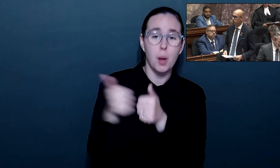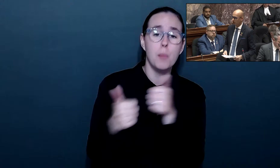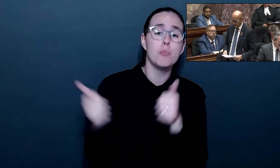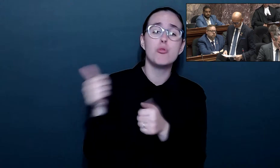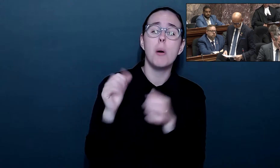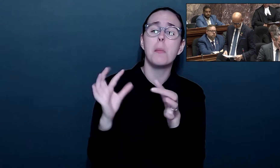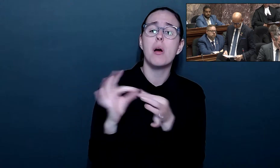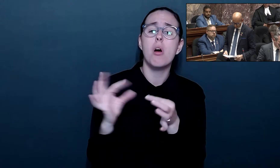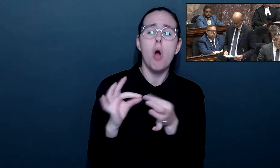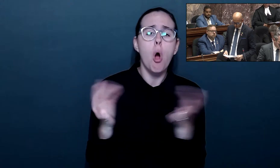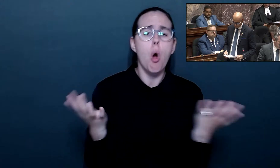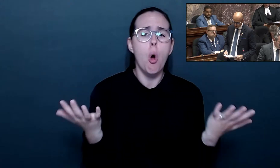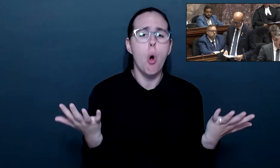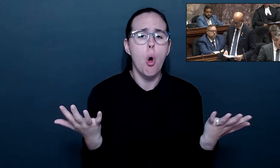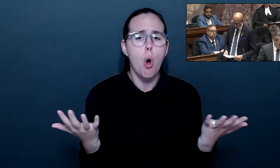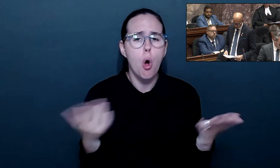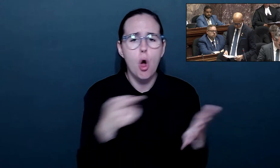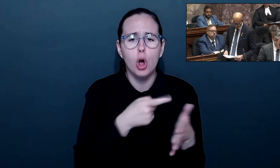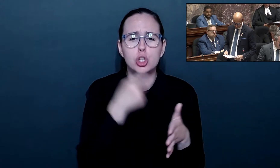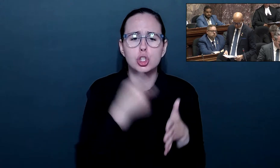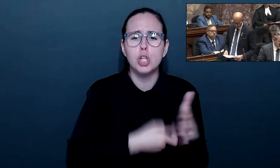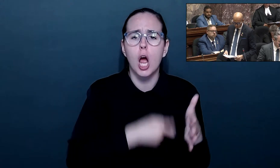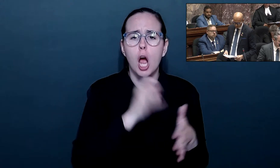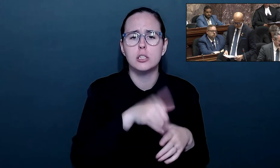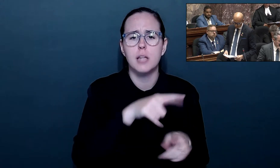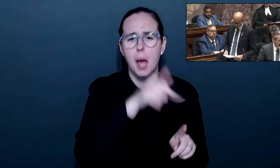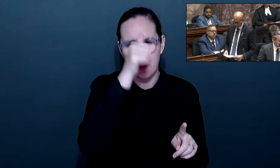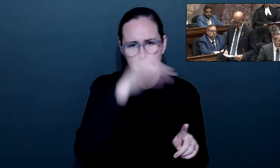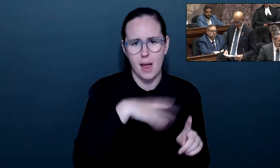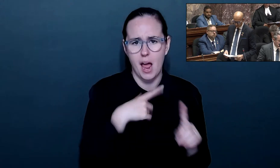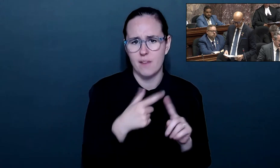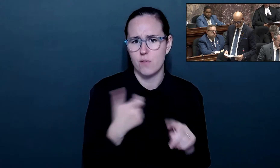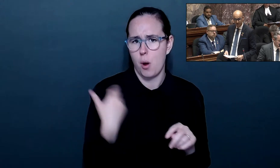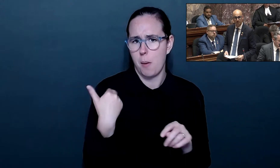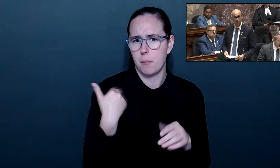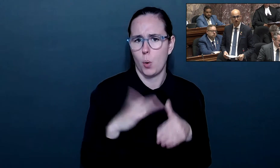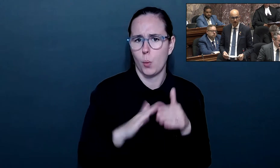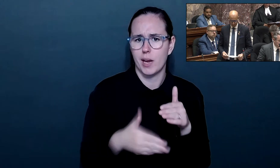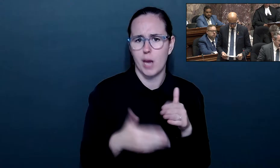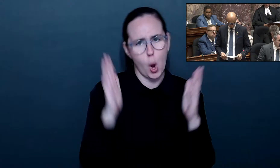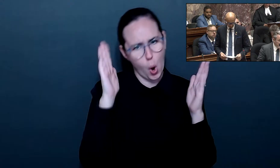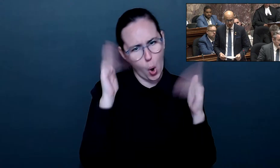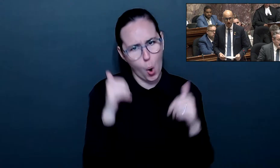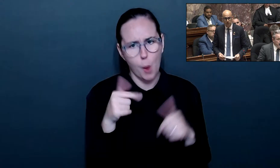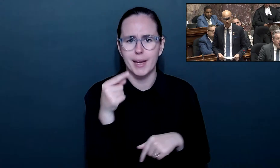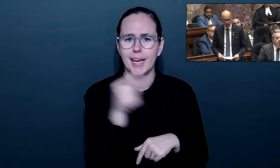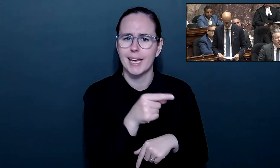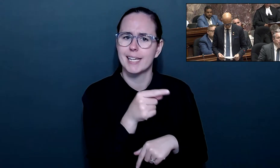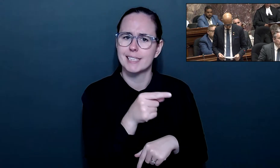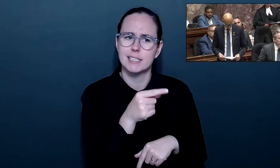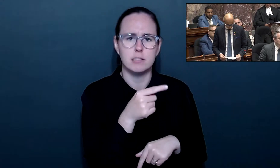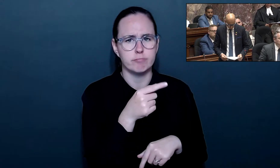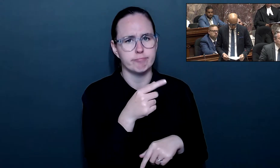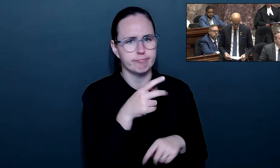criminal trial. I hope he is convicted. I hope he spends the rest of his life behind bars."